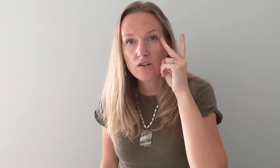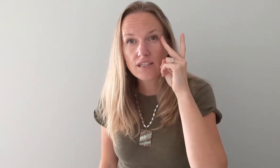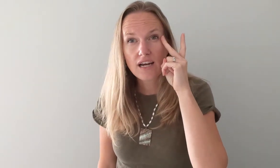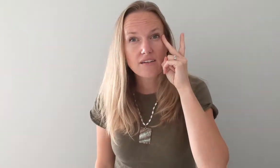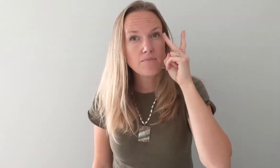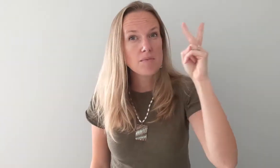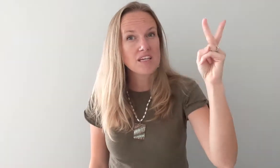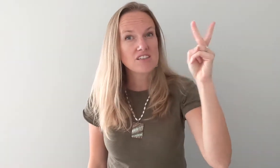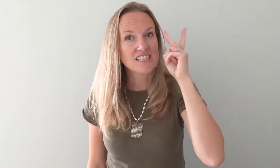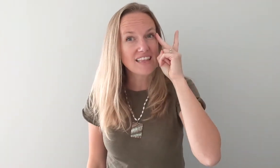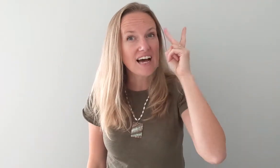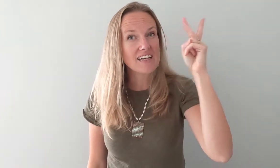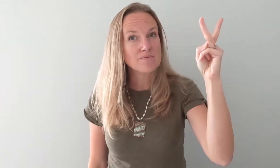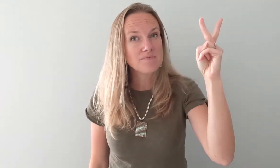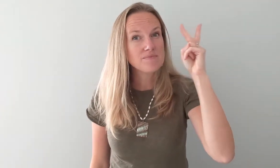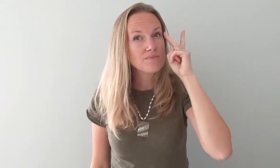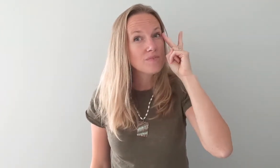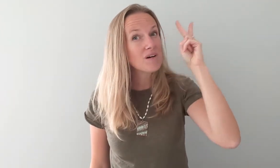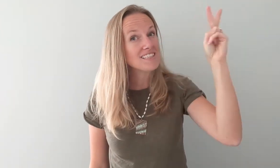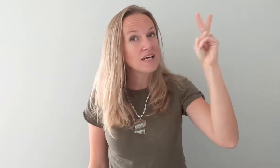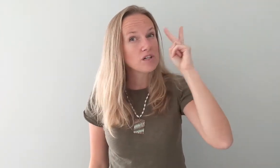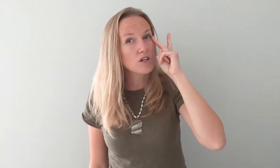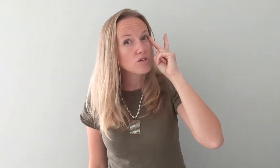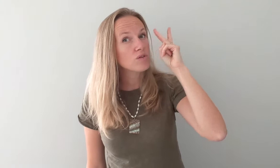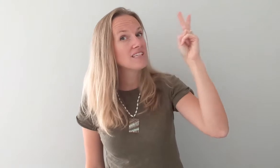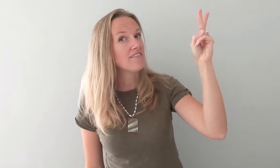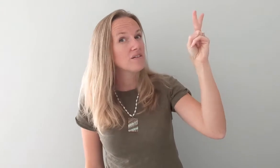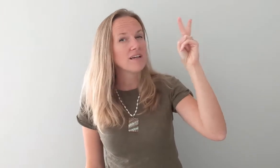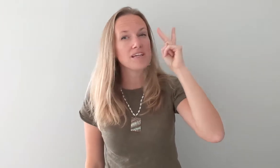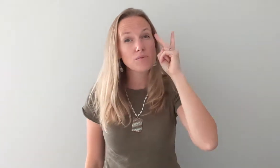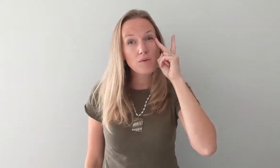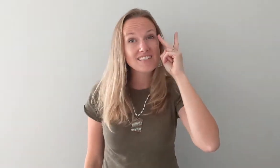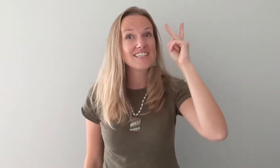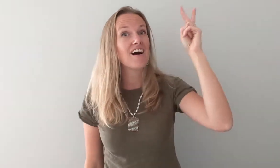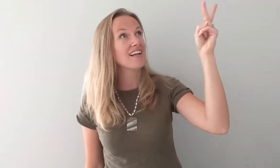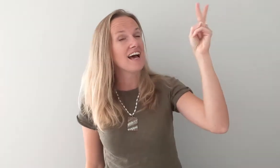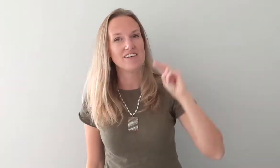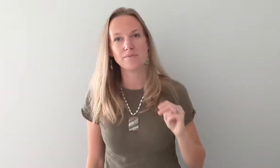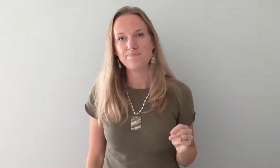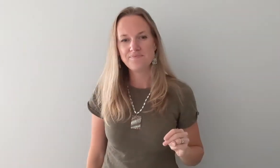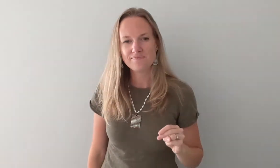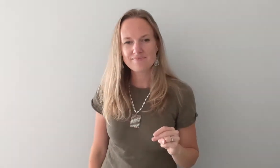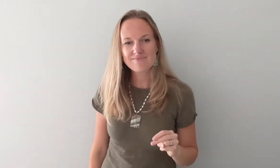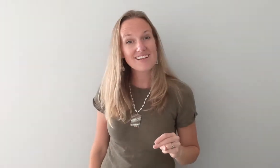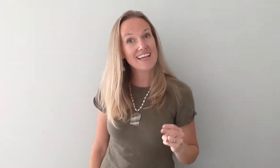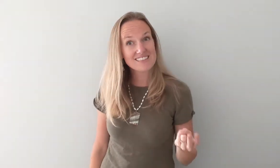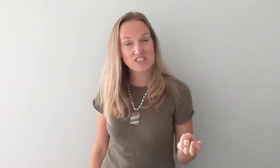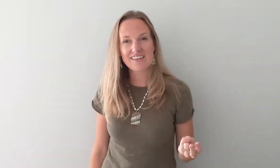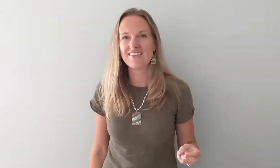to kind of mimic your sight line. We want to, and we're going to go towards heaven, right? Because we want to see God in heaven. Okay, let's try that line